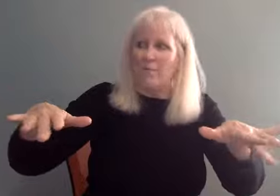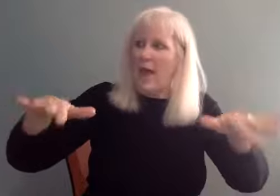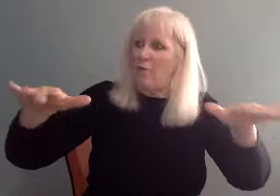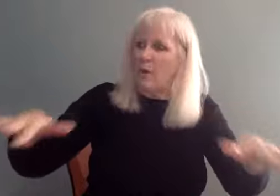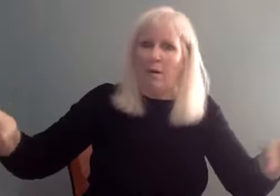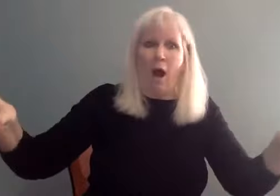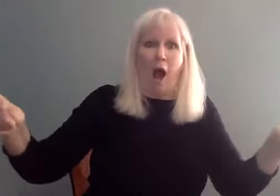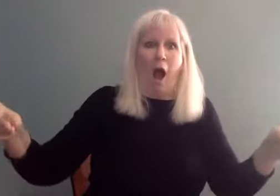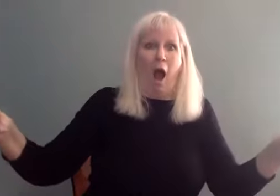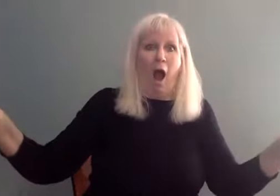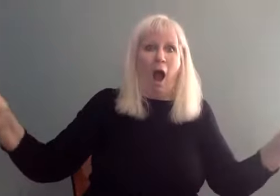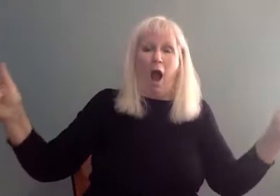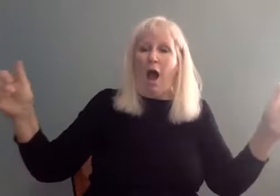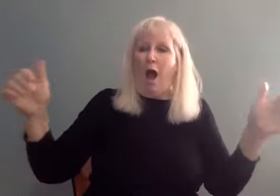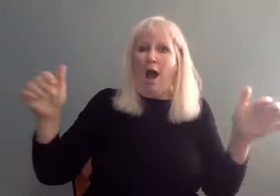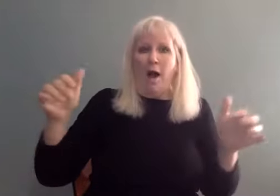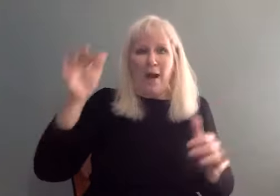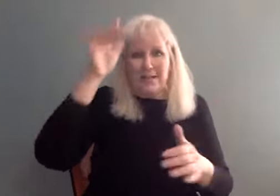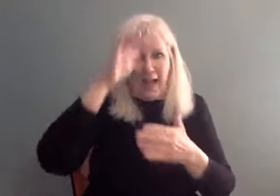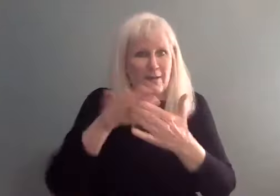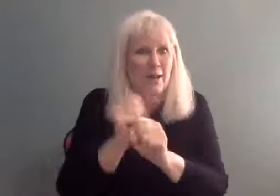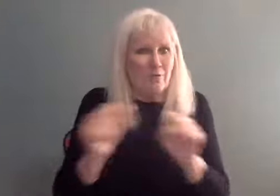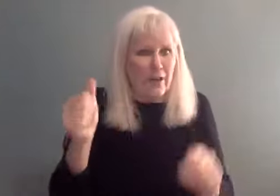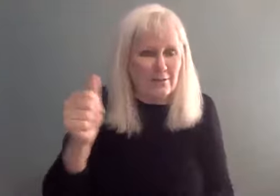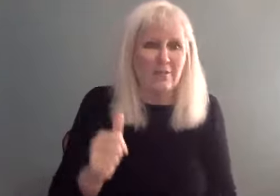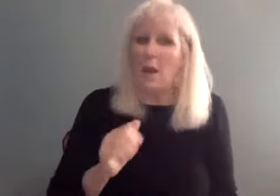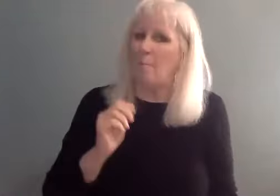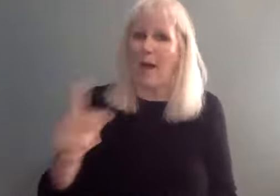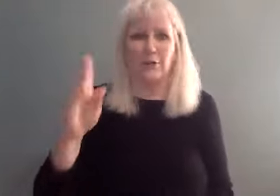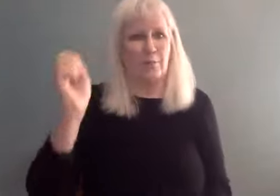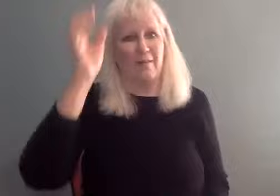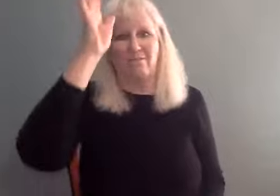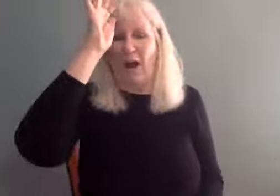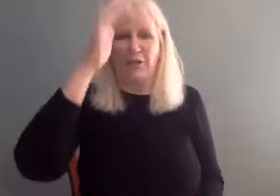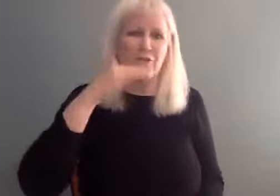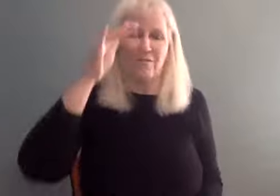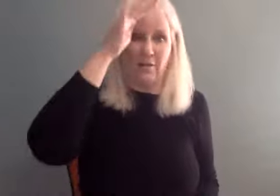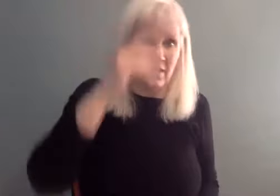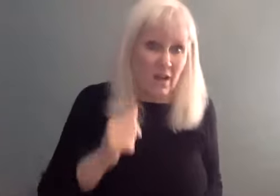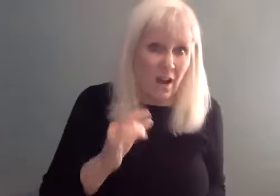for redemption to be as I said, the patriarch of the family. When I was going through that messy divorce, I needed a car. And guess